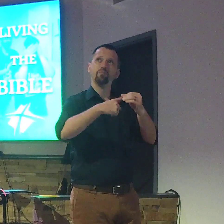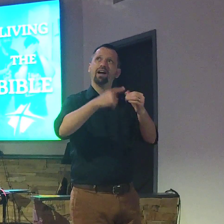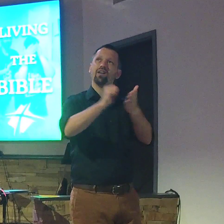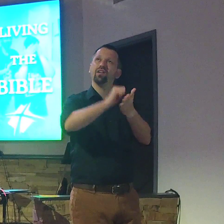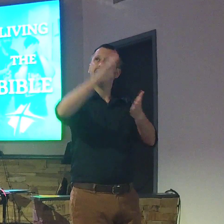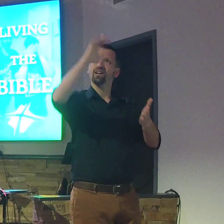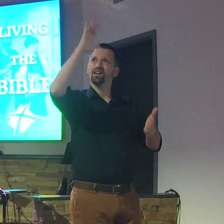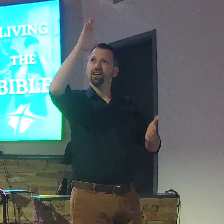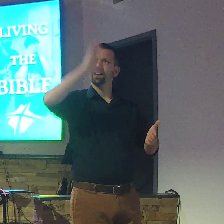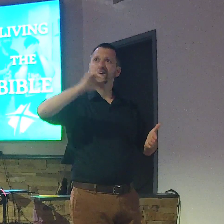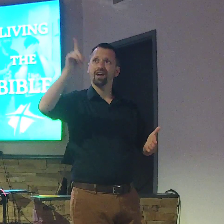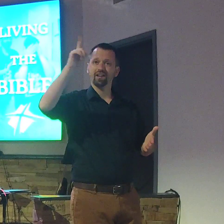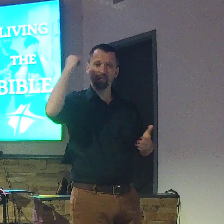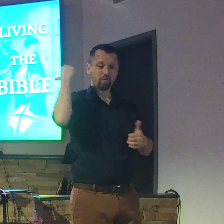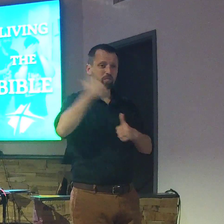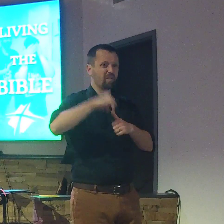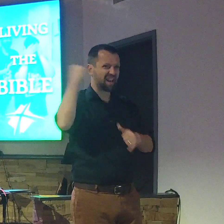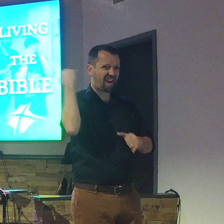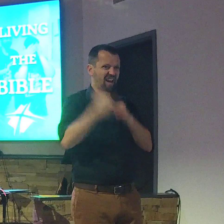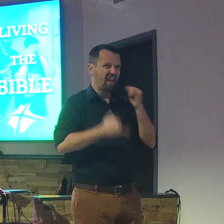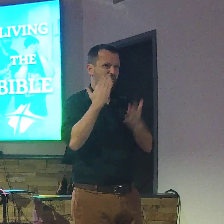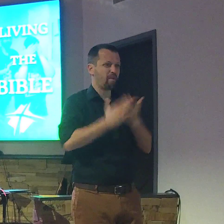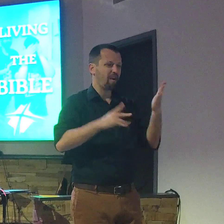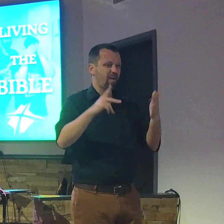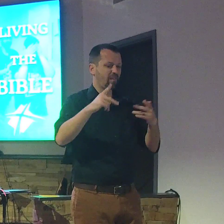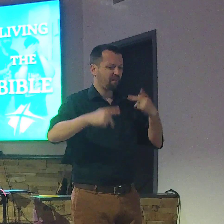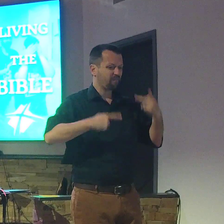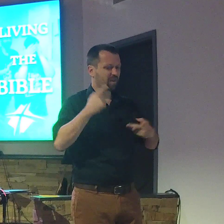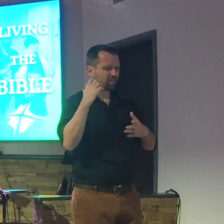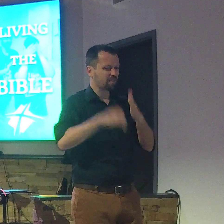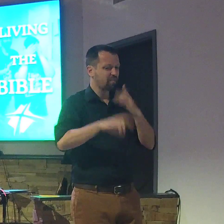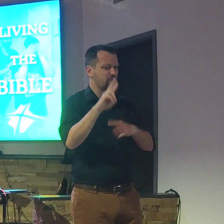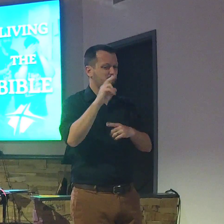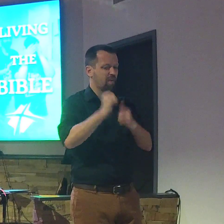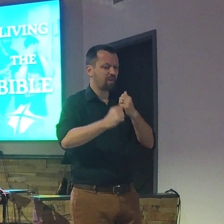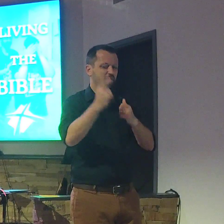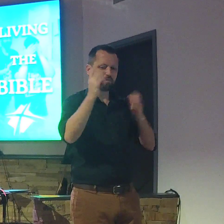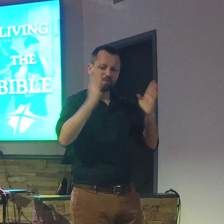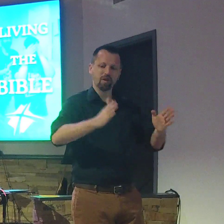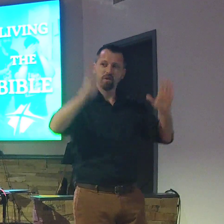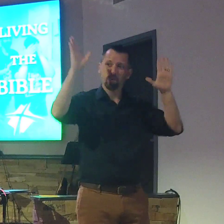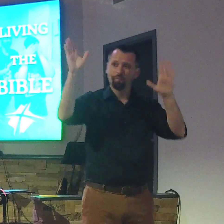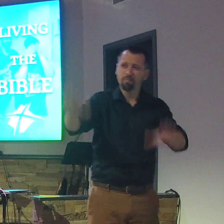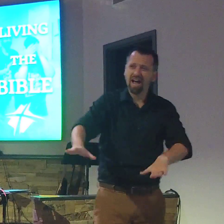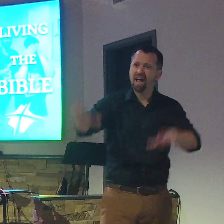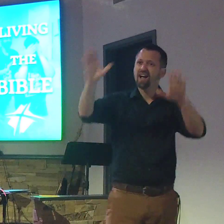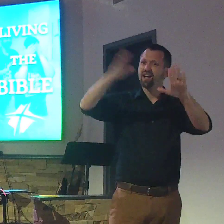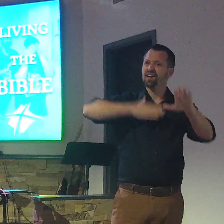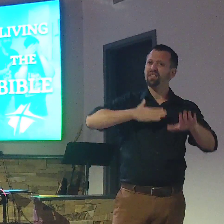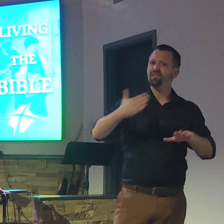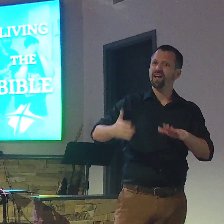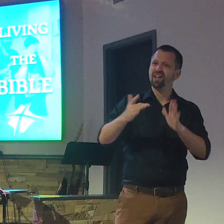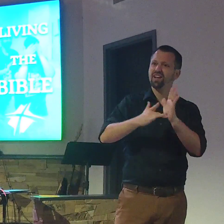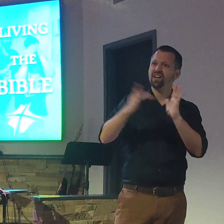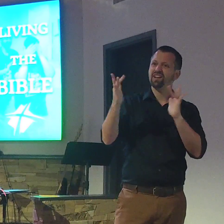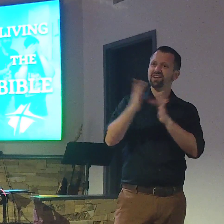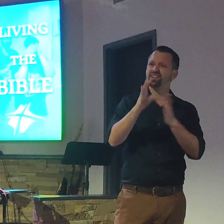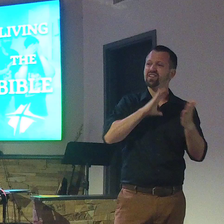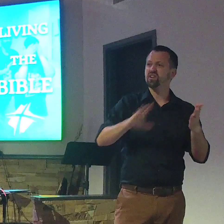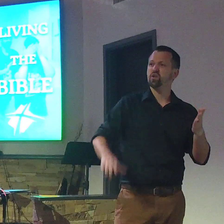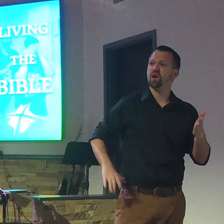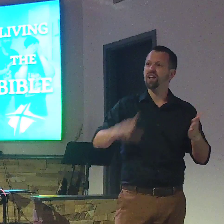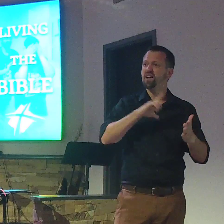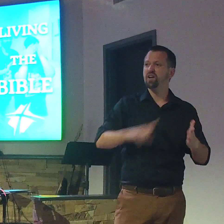Remember that last part of that passage in Philippians 2. Every knee will bow. Every tongue will confess that Jesus Christ is